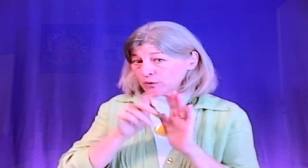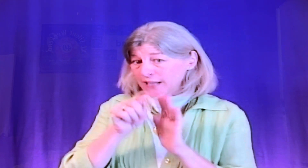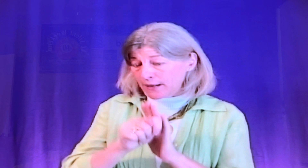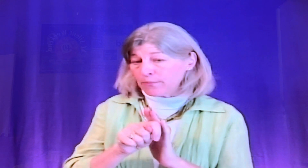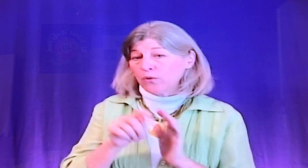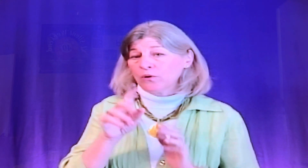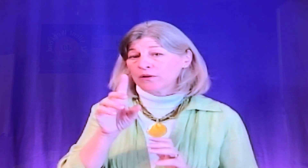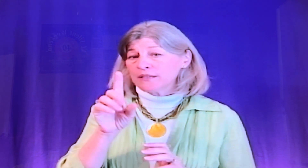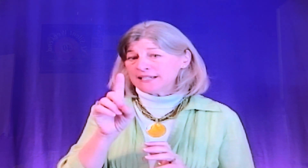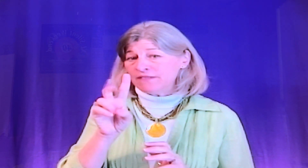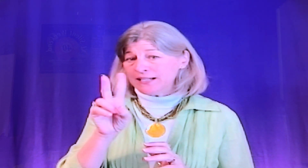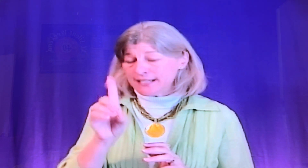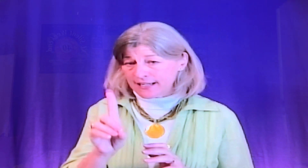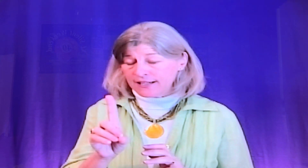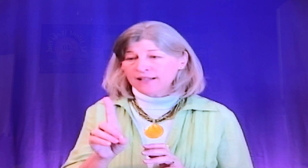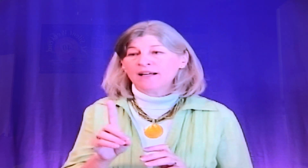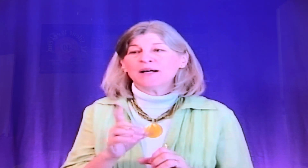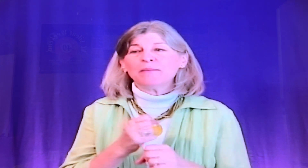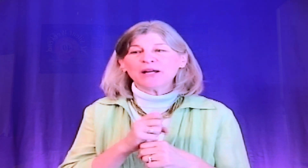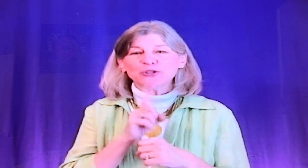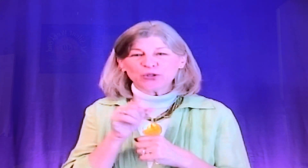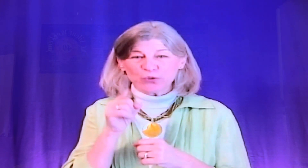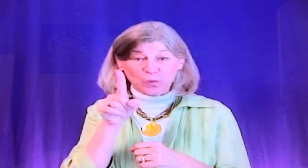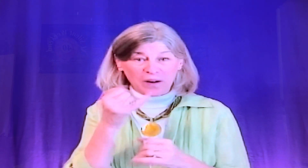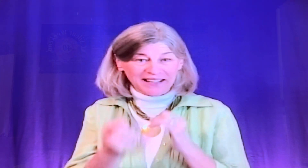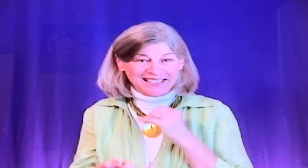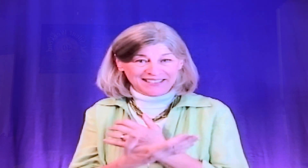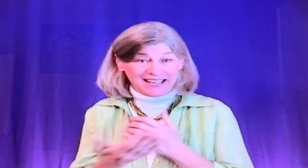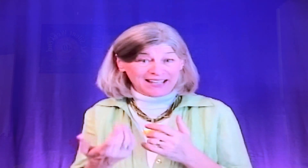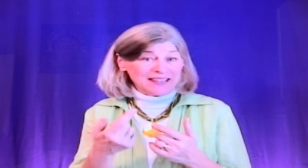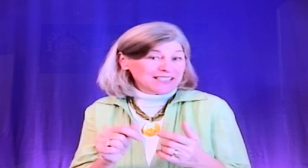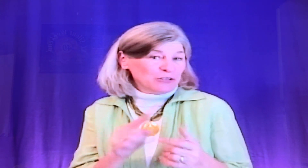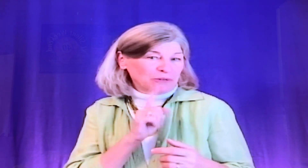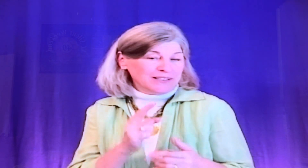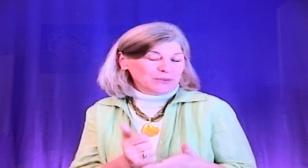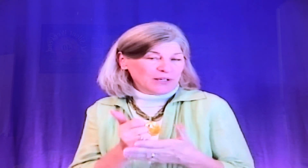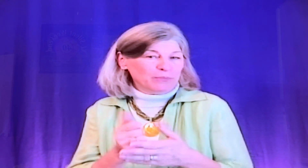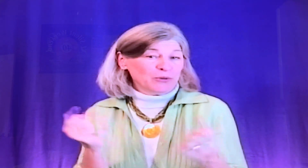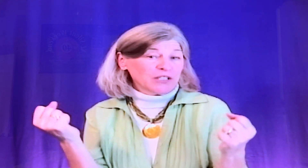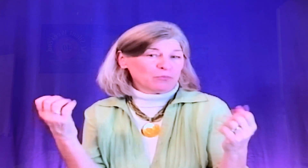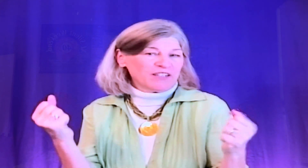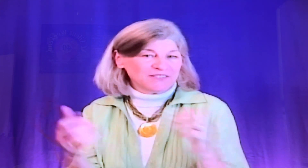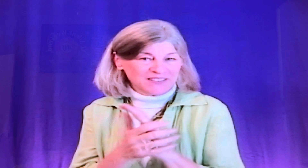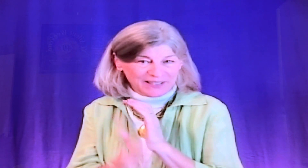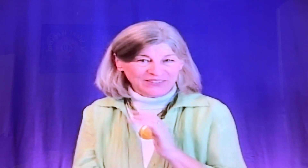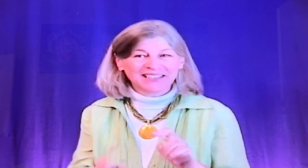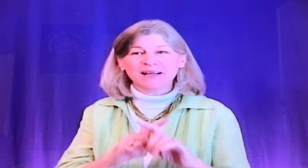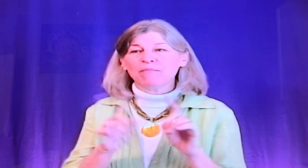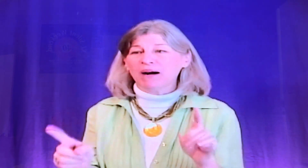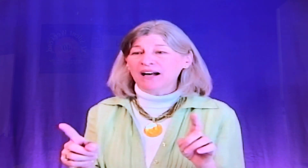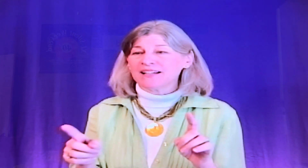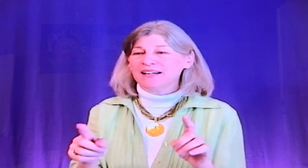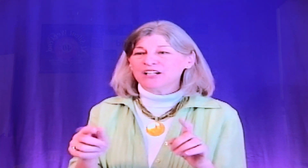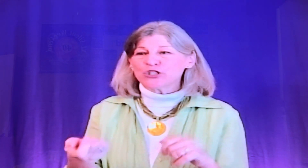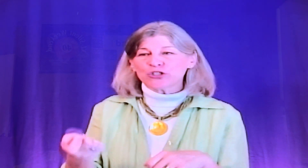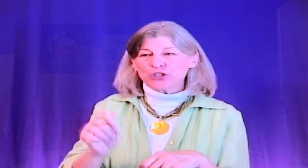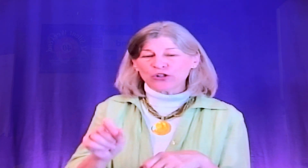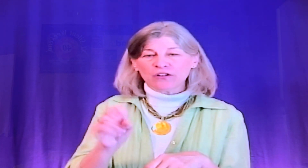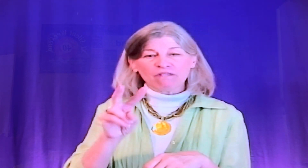videotape or DVD, make sure you do one last thing, and this is really to help your expressive skill. But turn the